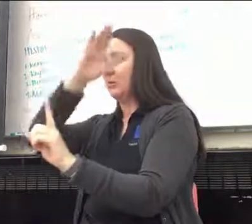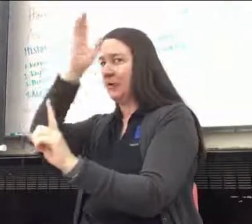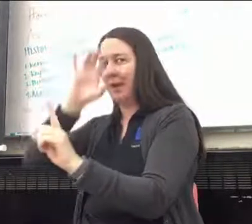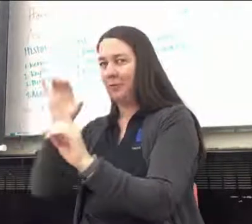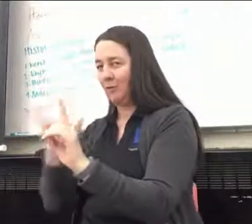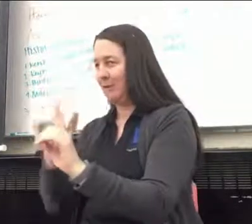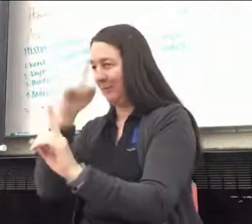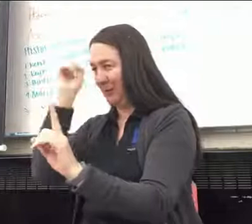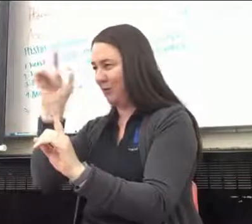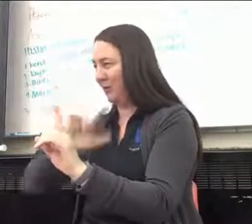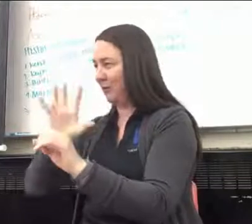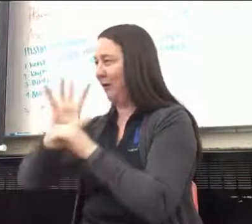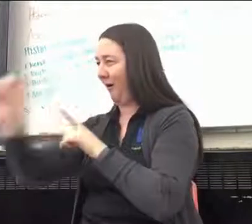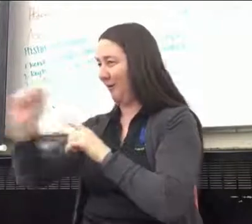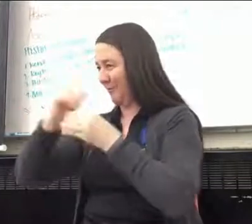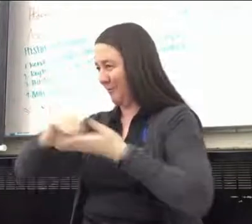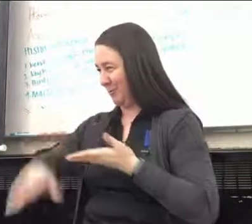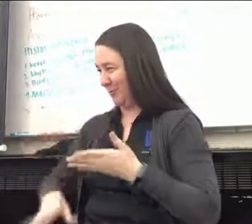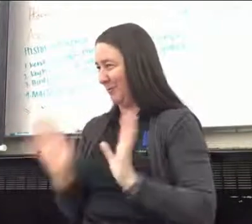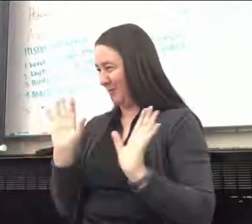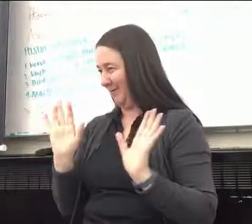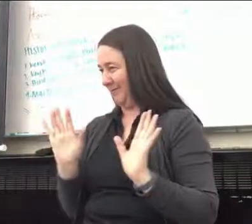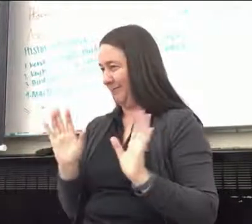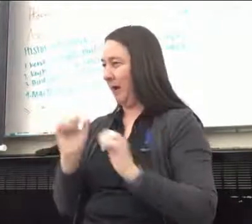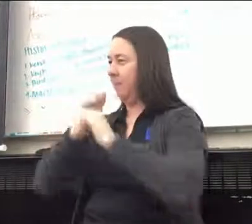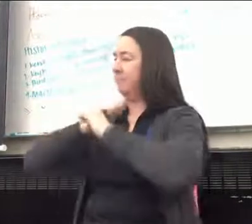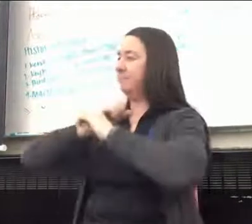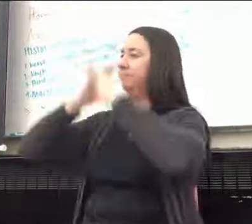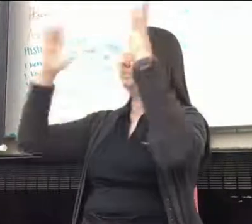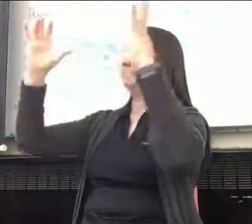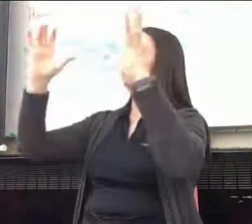all great students. But I want you to imagine